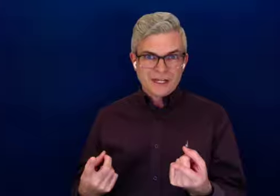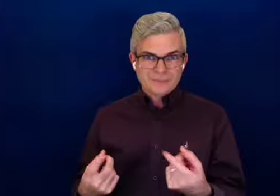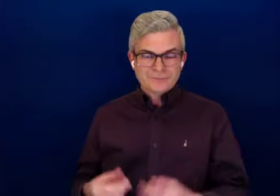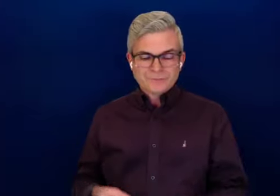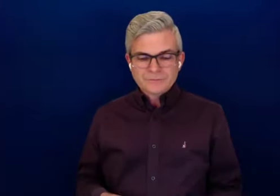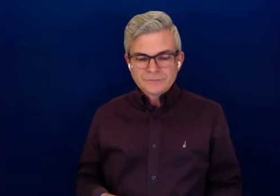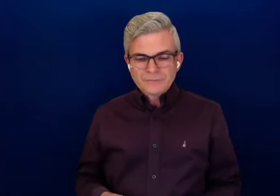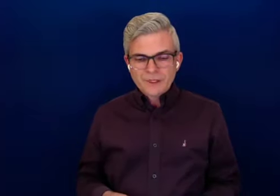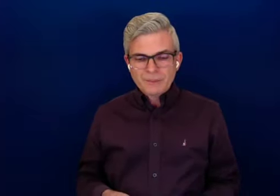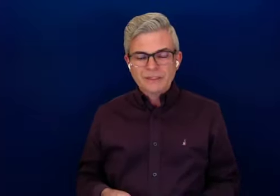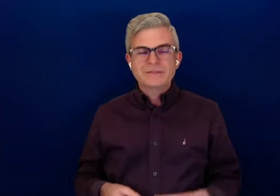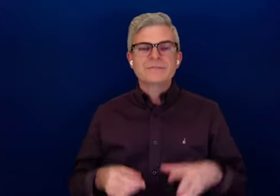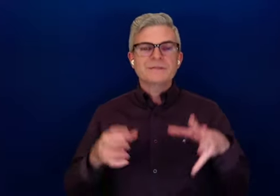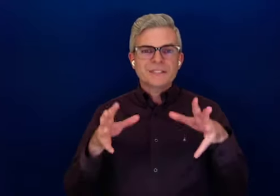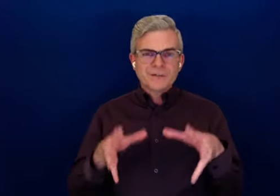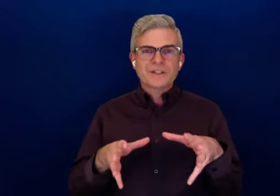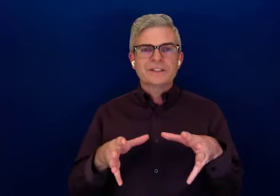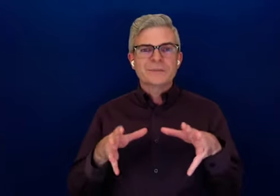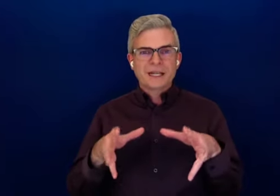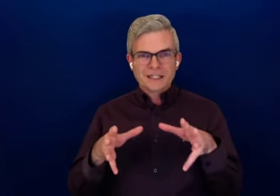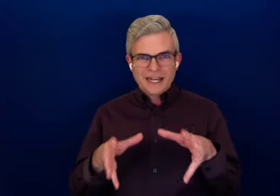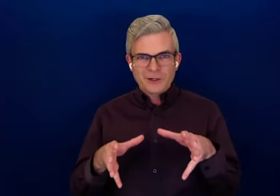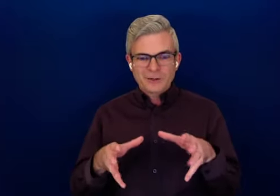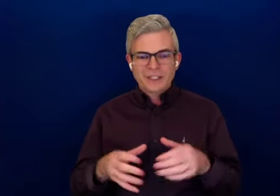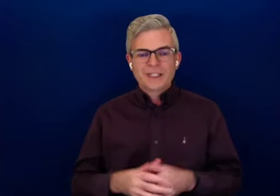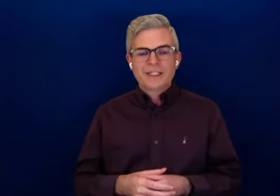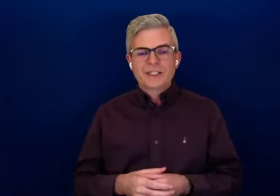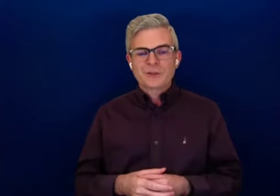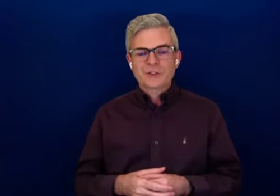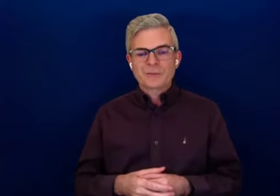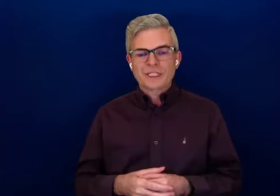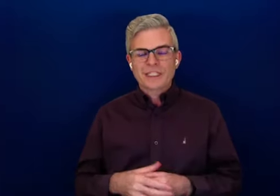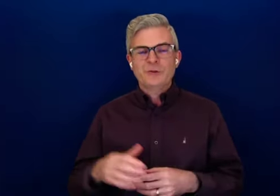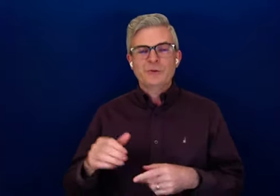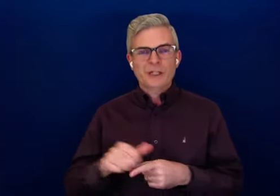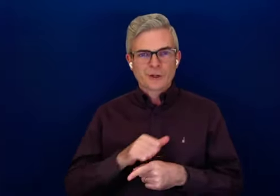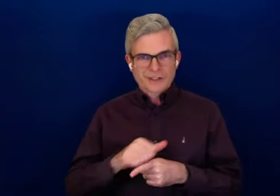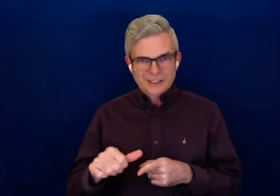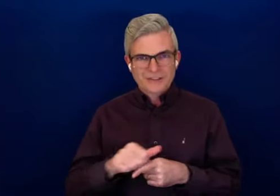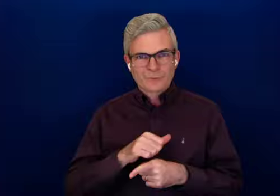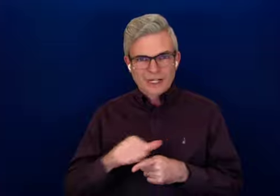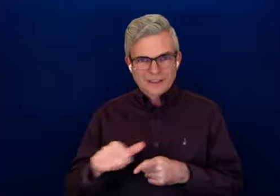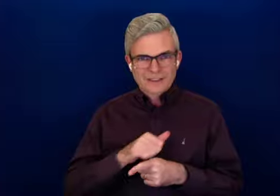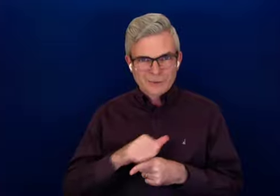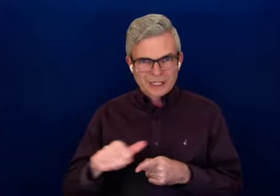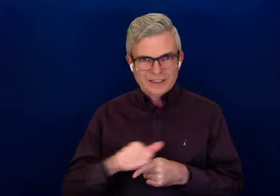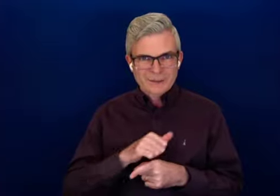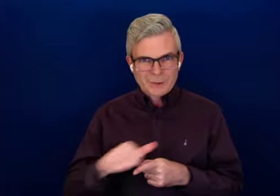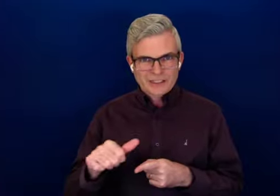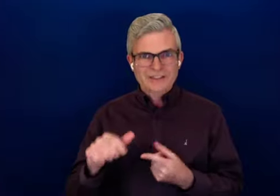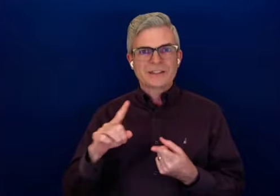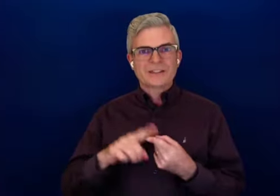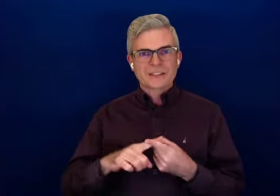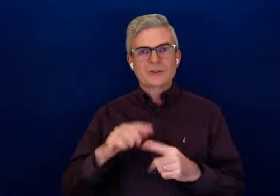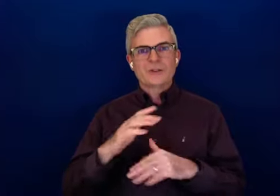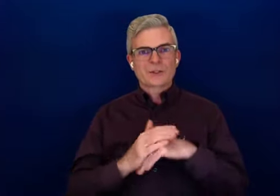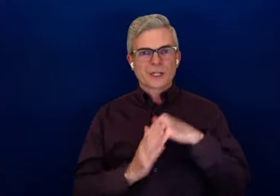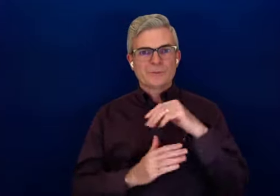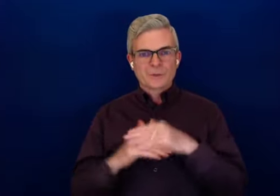time. But definitely by now, you should be rehearsing practice, practice, practice until you're